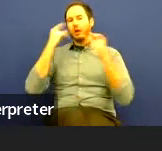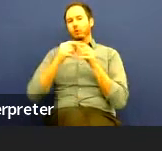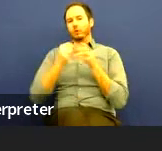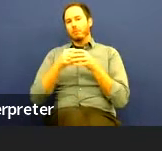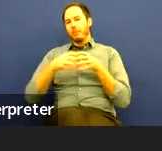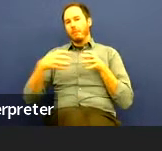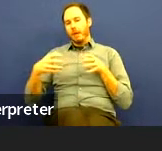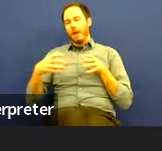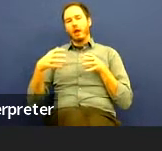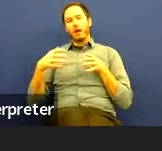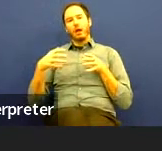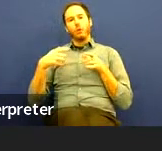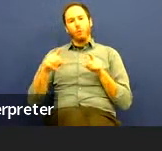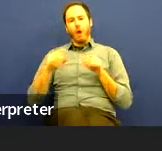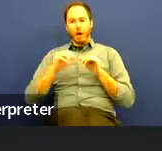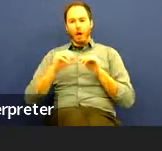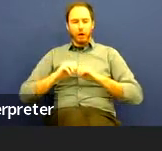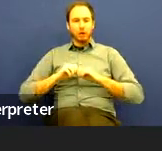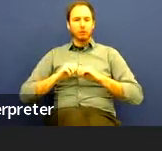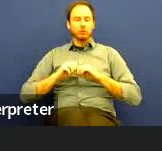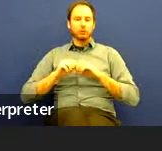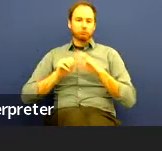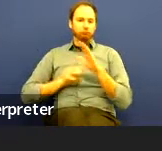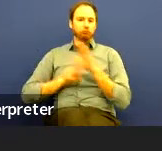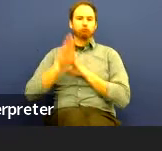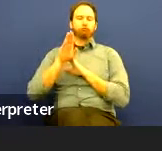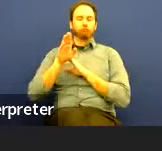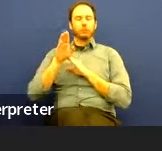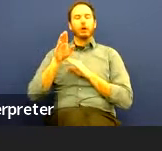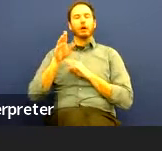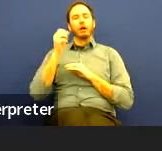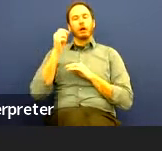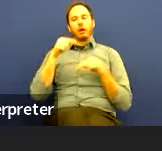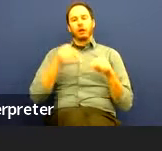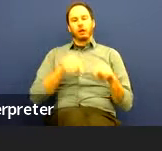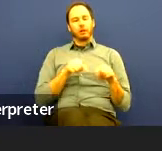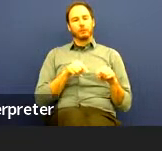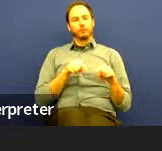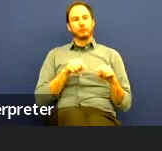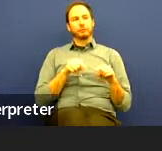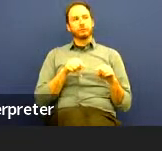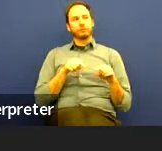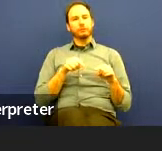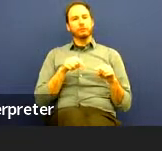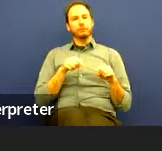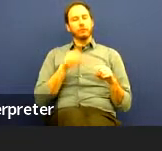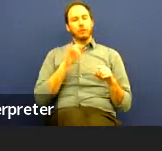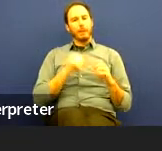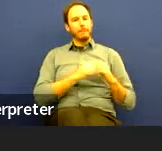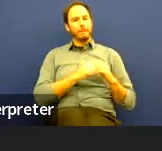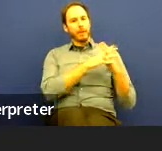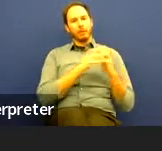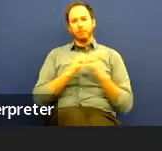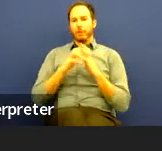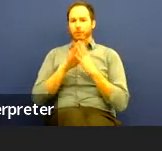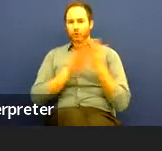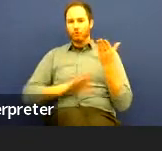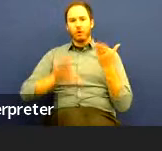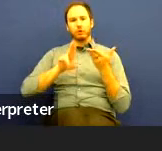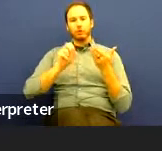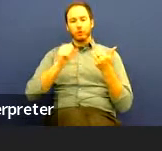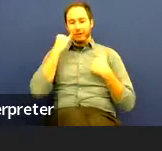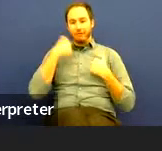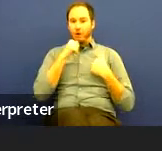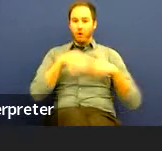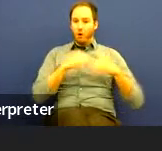this as this takes off. But Right. it's the way that's catching the country. These are popping up everywhere. And if I don't do this